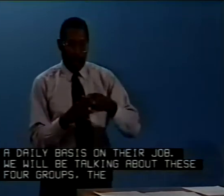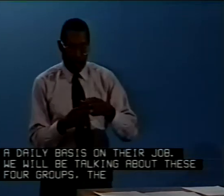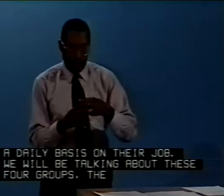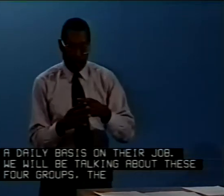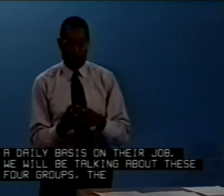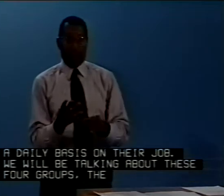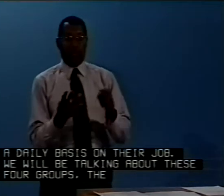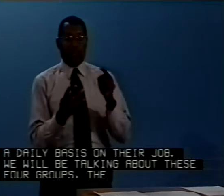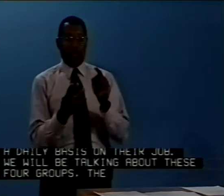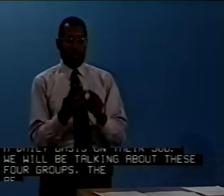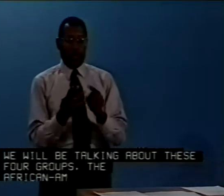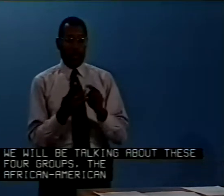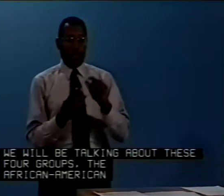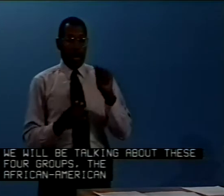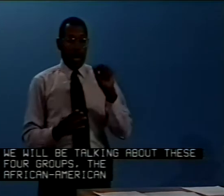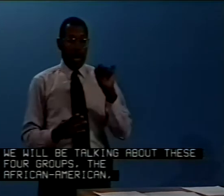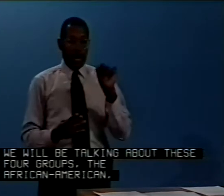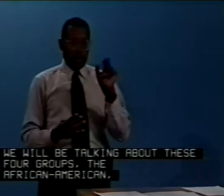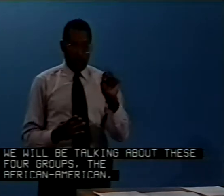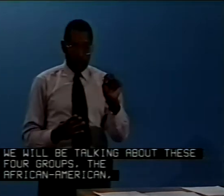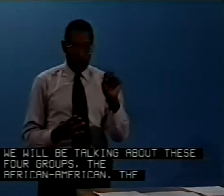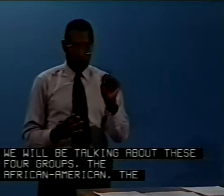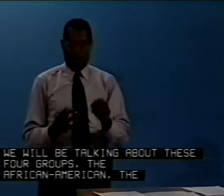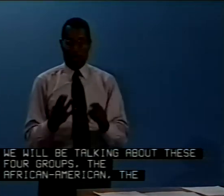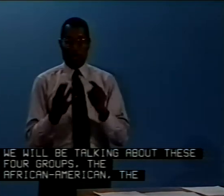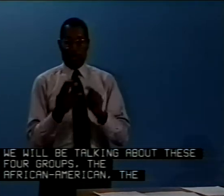the Hispanic, the Asian,